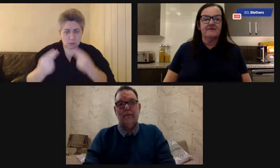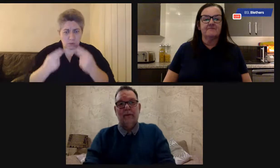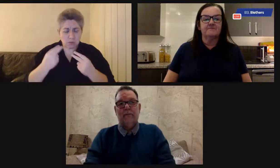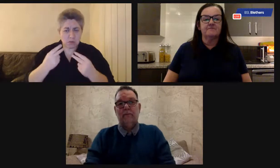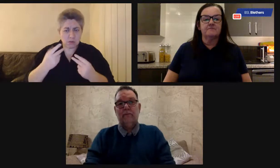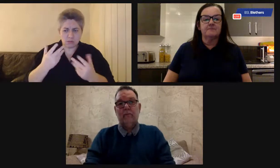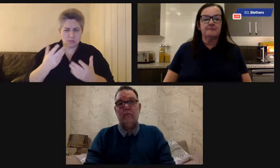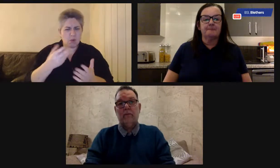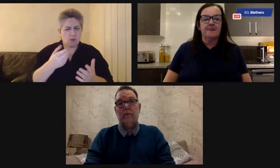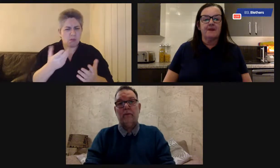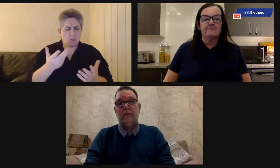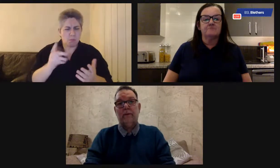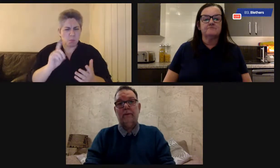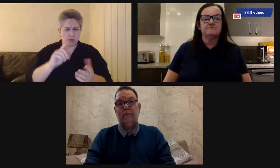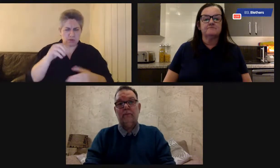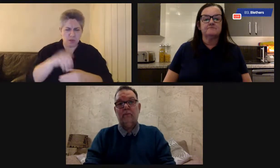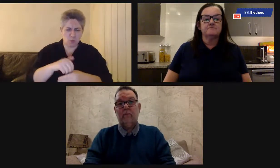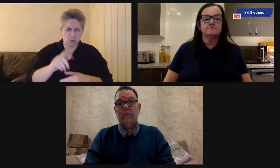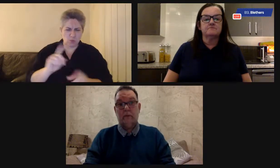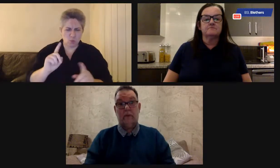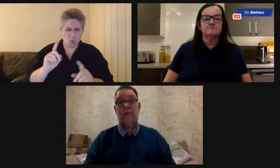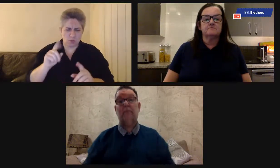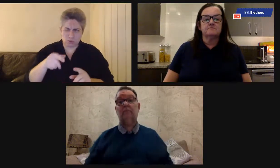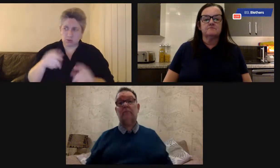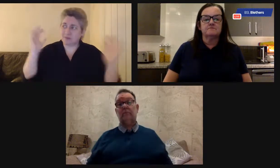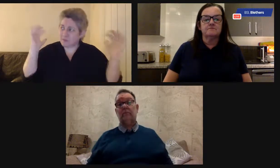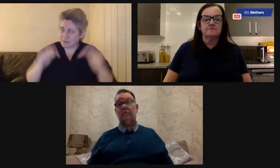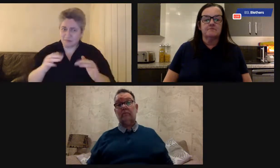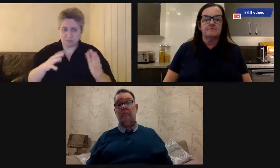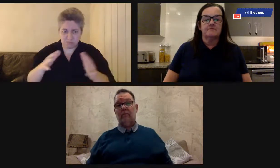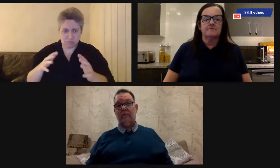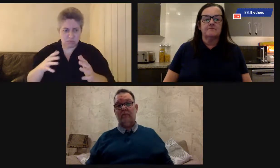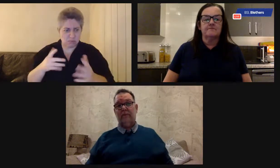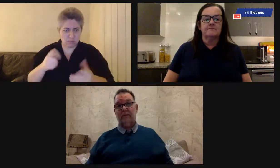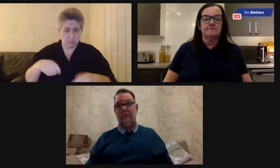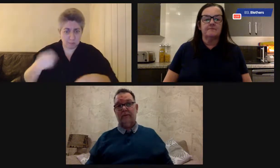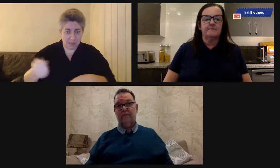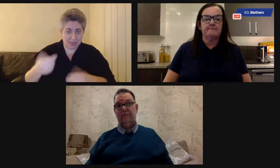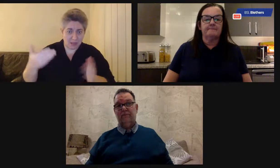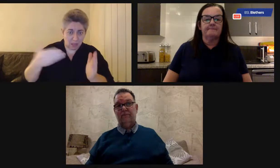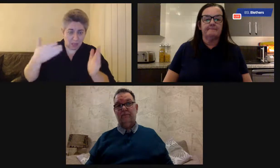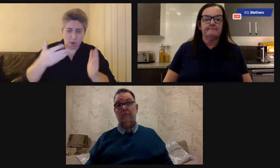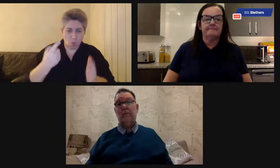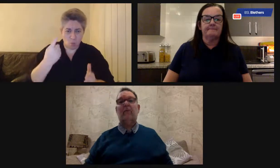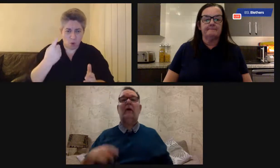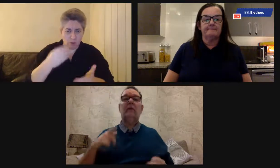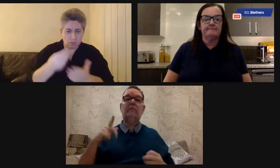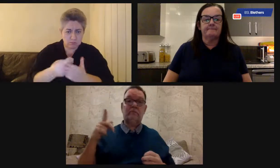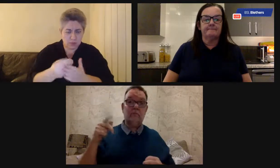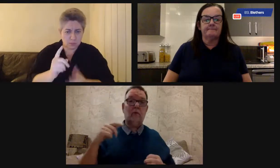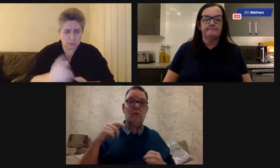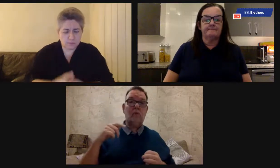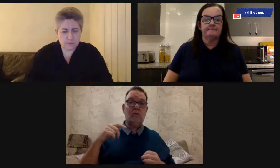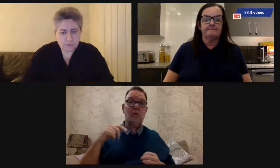it's such a sight. So the costs when you're planning this, does that